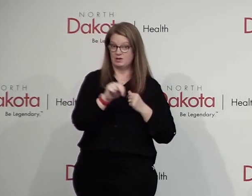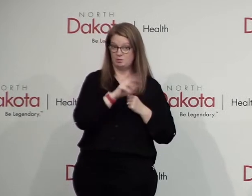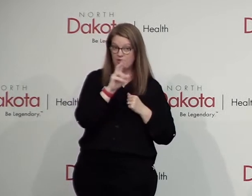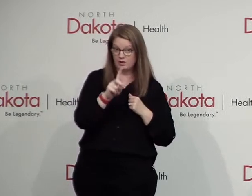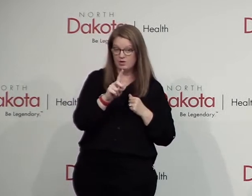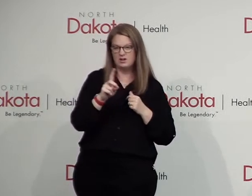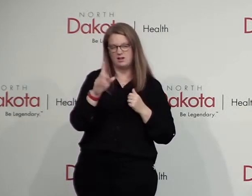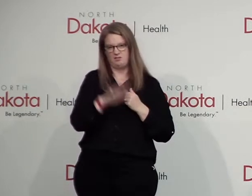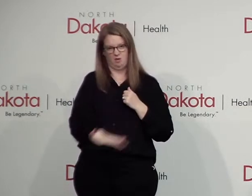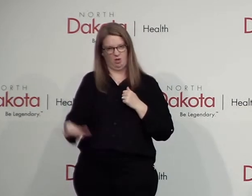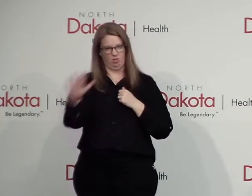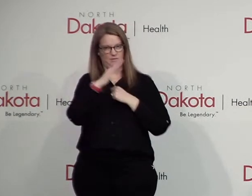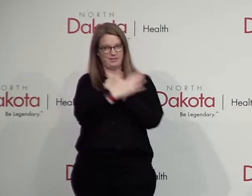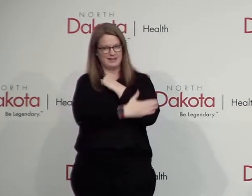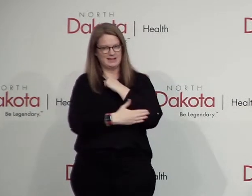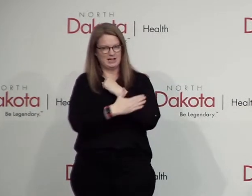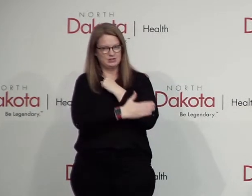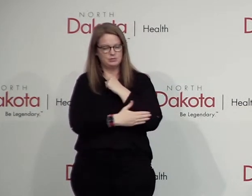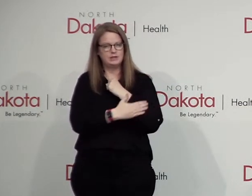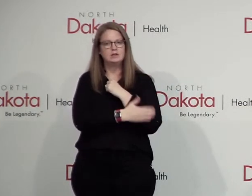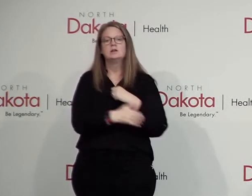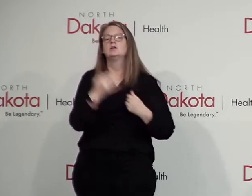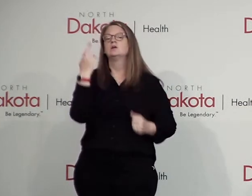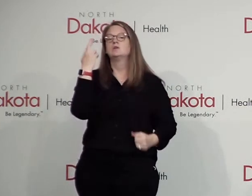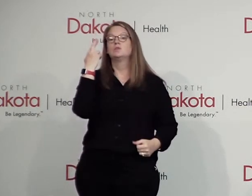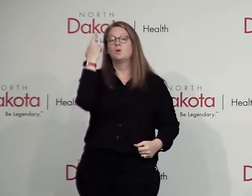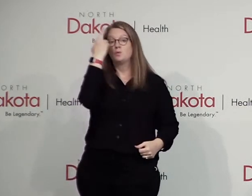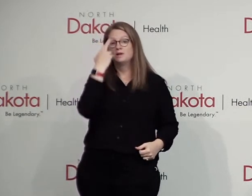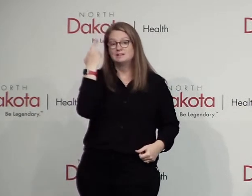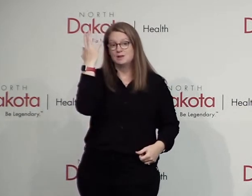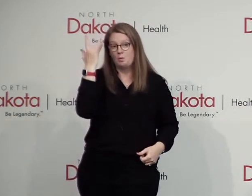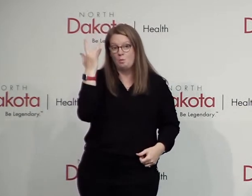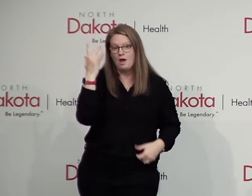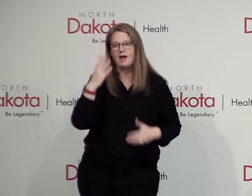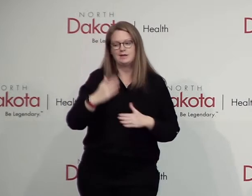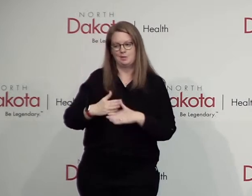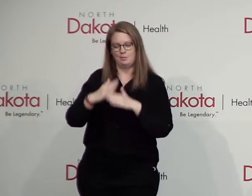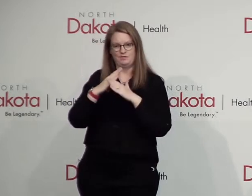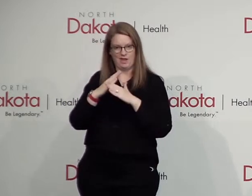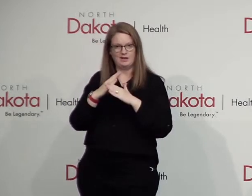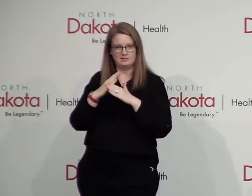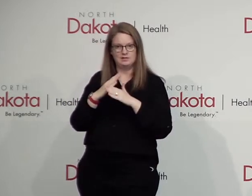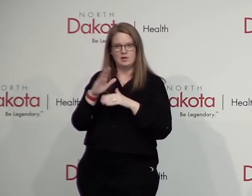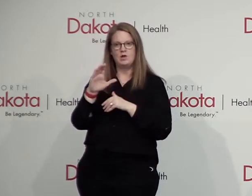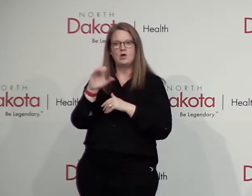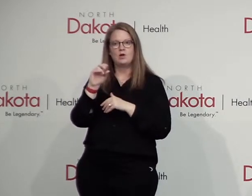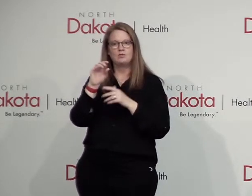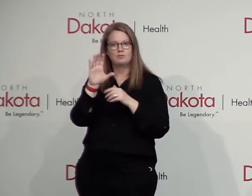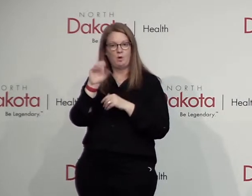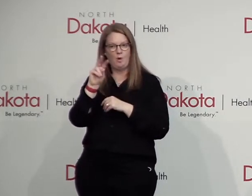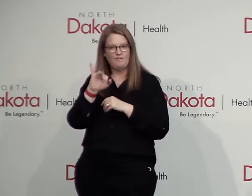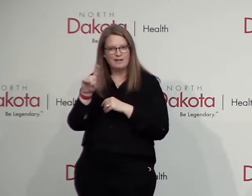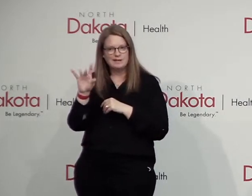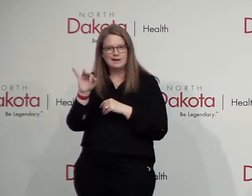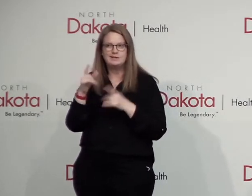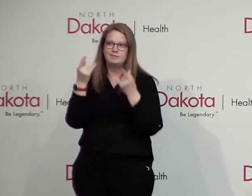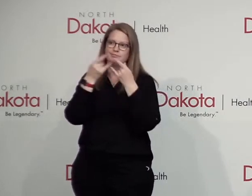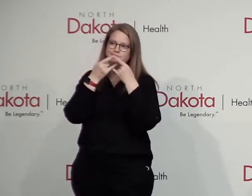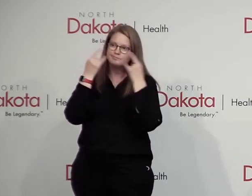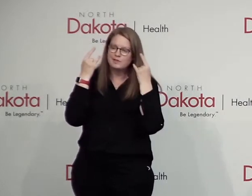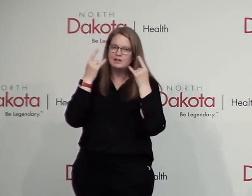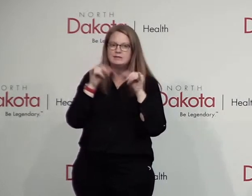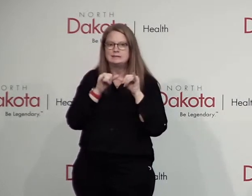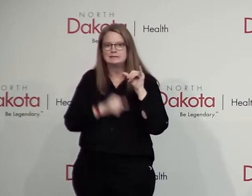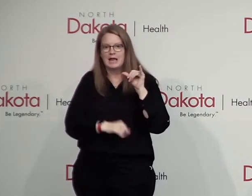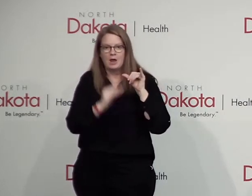rest of the U.S. This is likely due to measures taken to prevent COVID-19 last year, including wearing face masks,